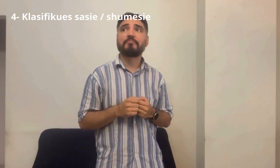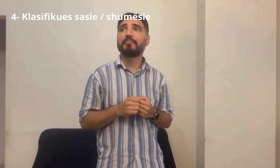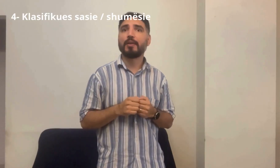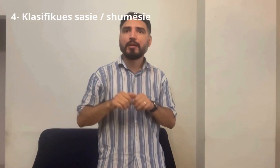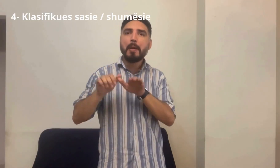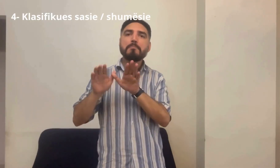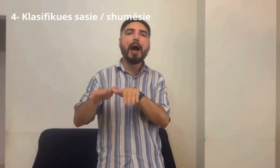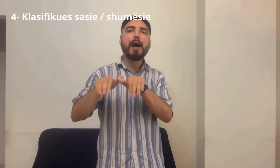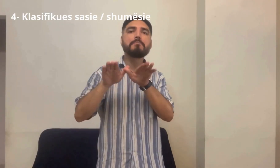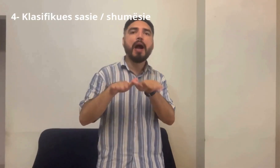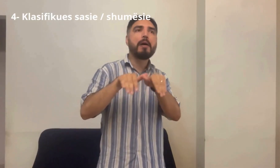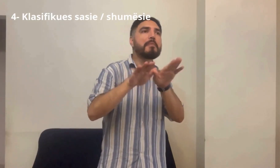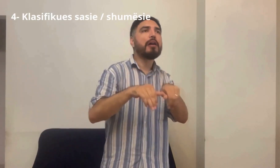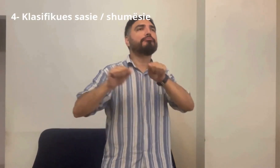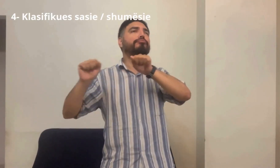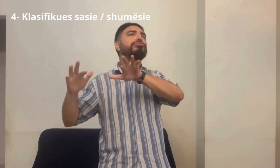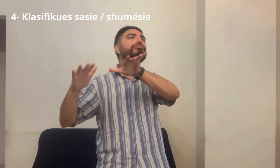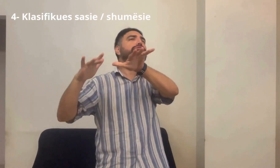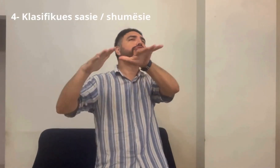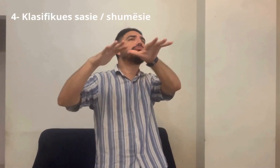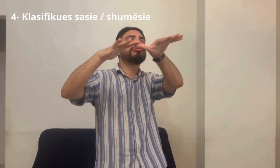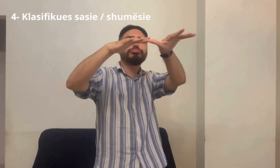For birds, the same, a big flock in motion.